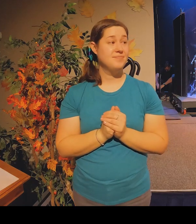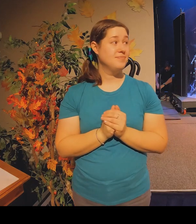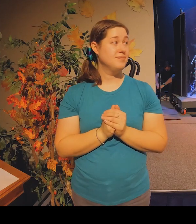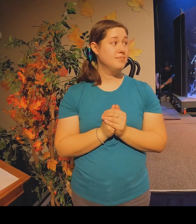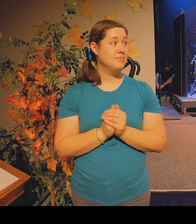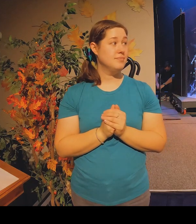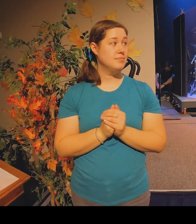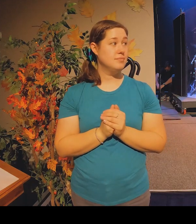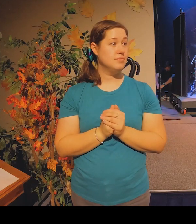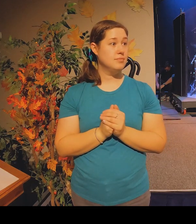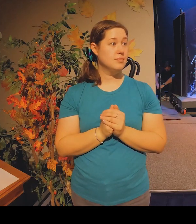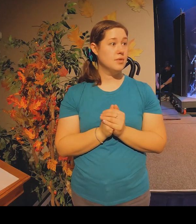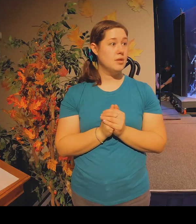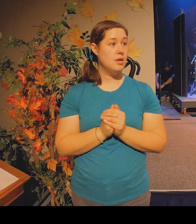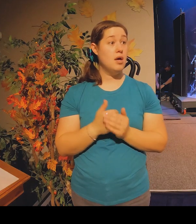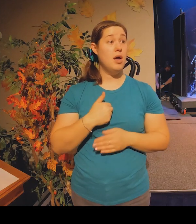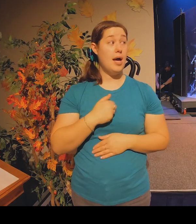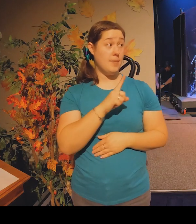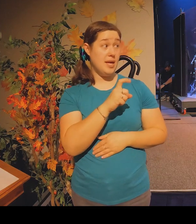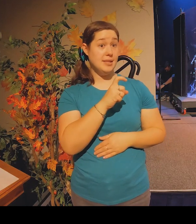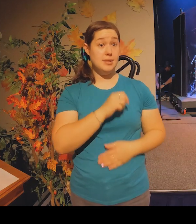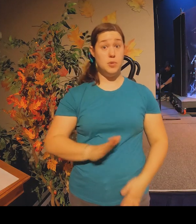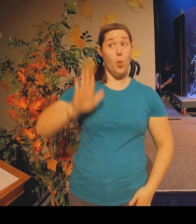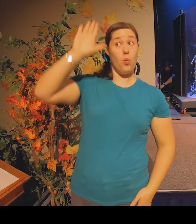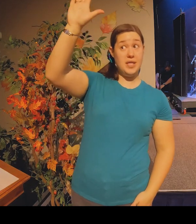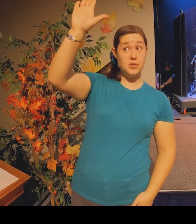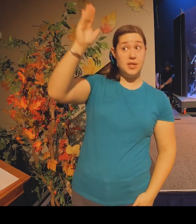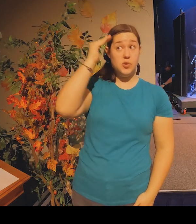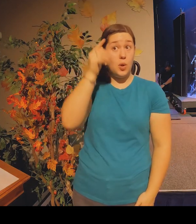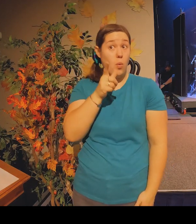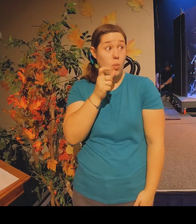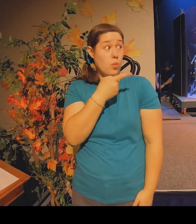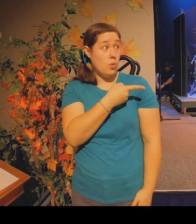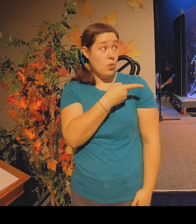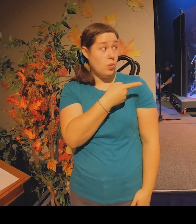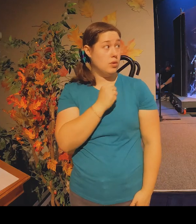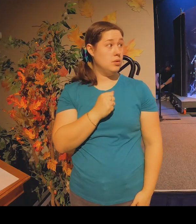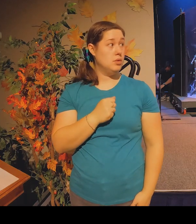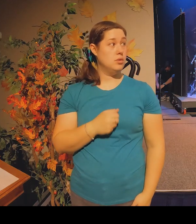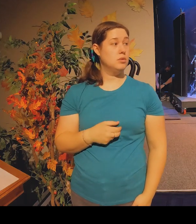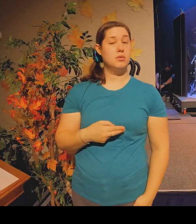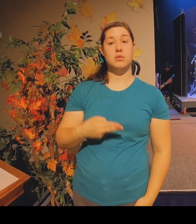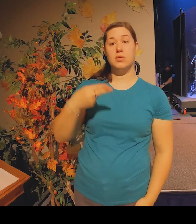And I'm going to ask them to raise their hands so that we'll know who they are. Susan Harvey.